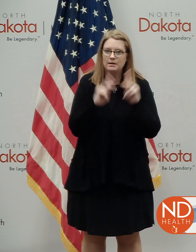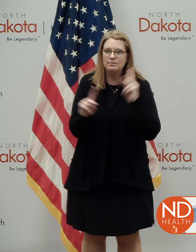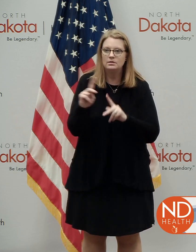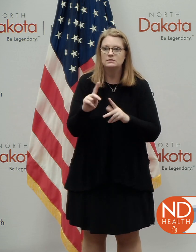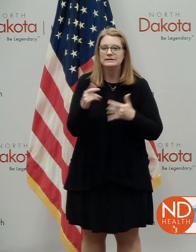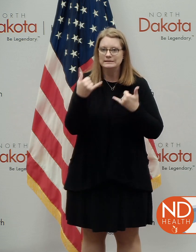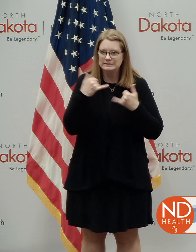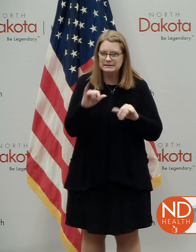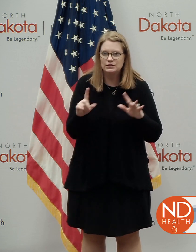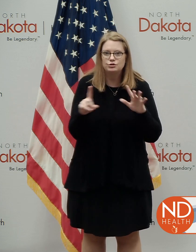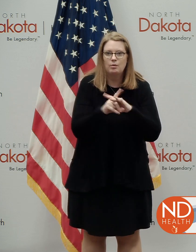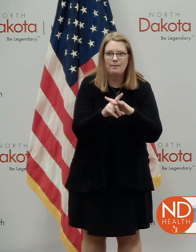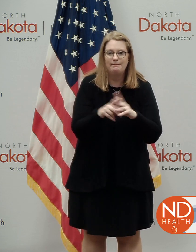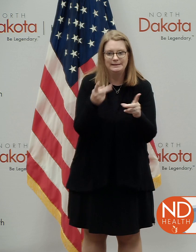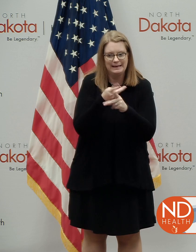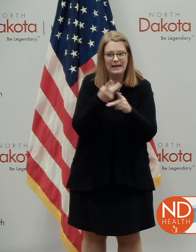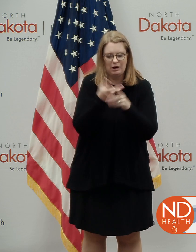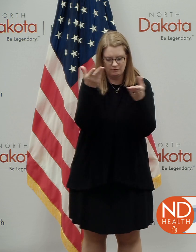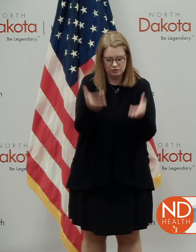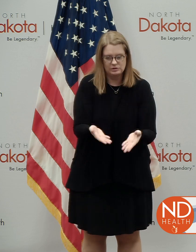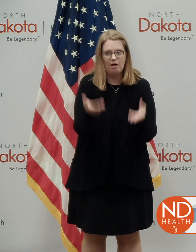care. Take care of yourself.